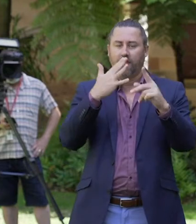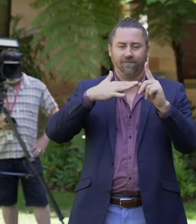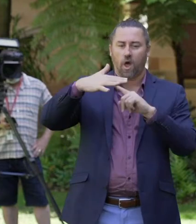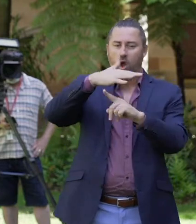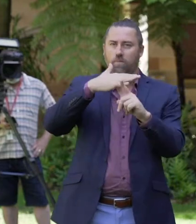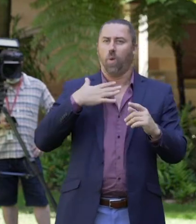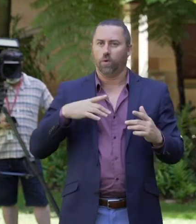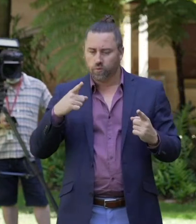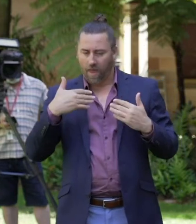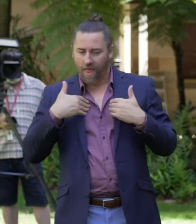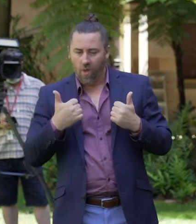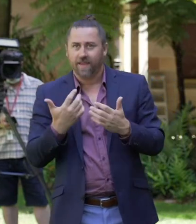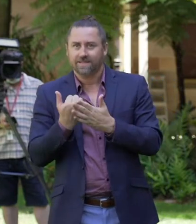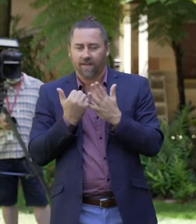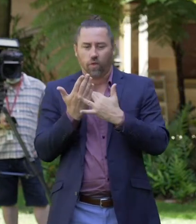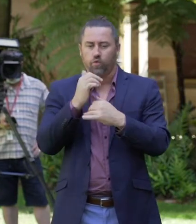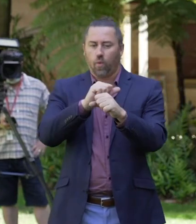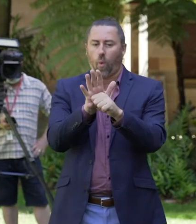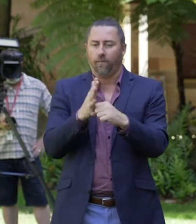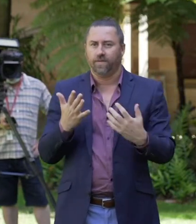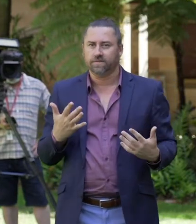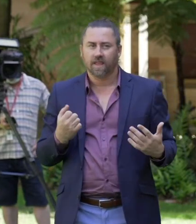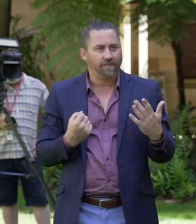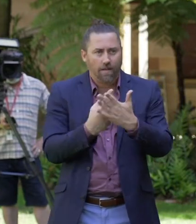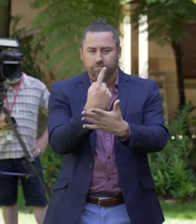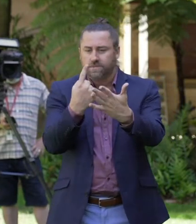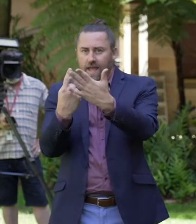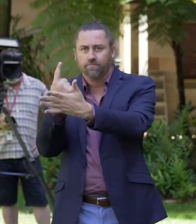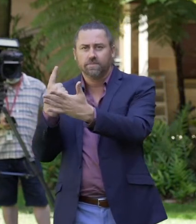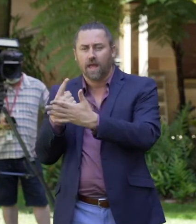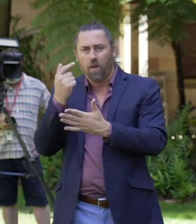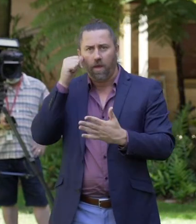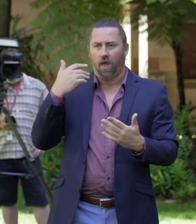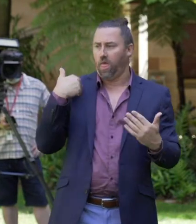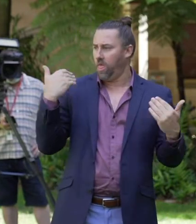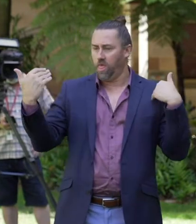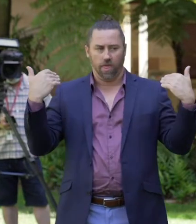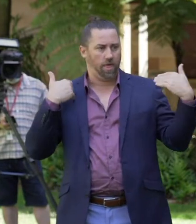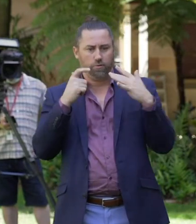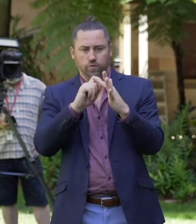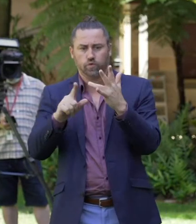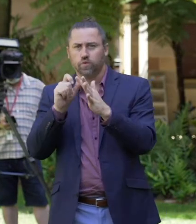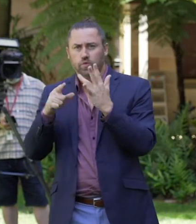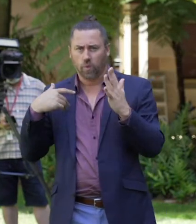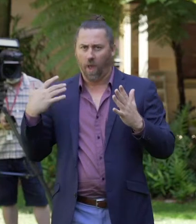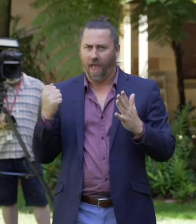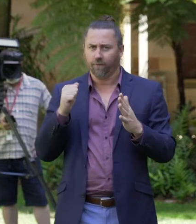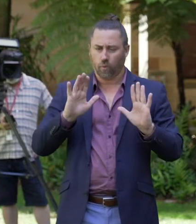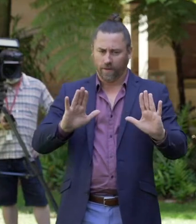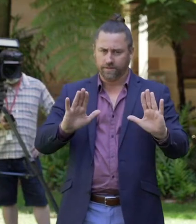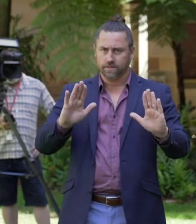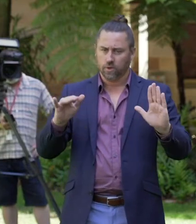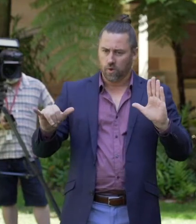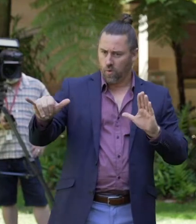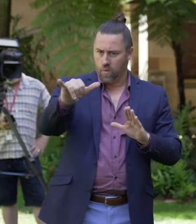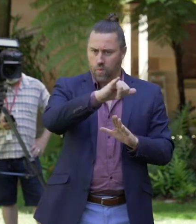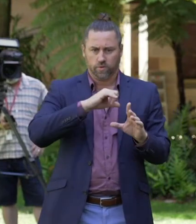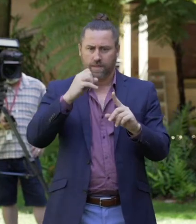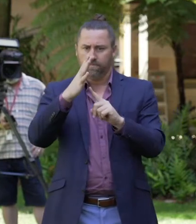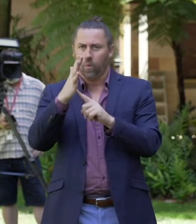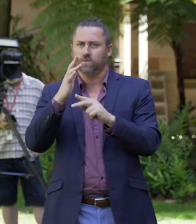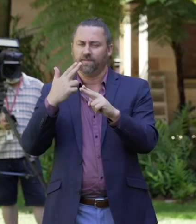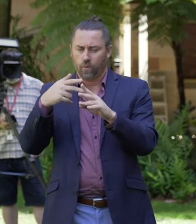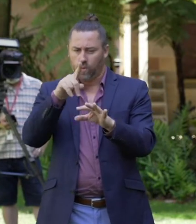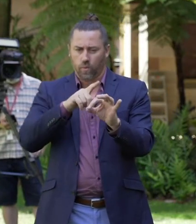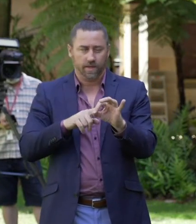healthy and safe through the pandemic. There are a range of other demands upon government, but we've got to make sure that we prioritise those that are most important for